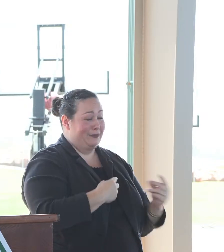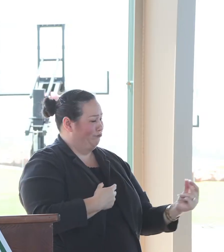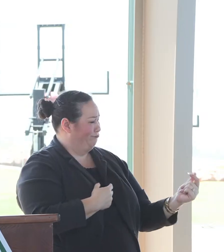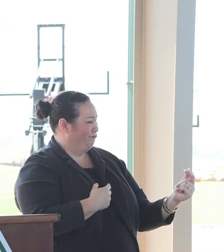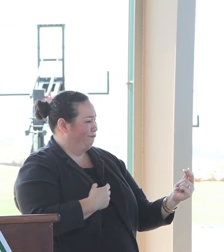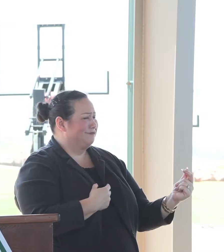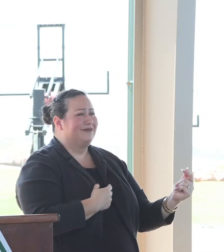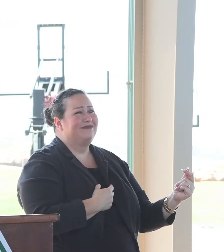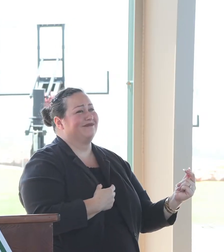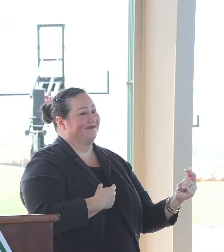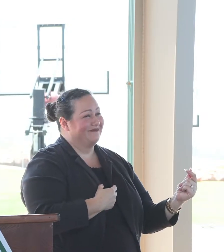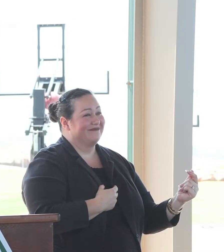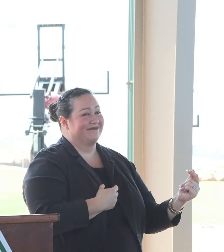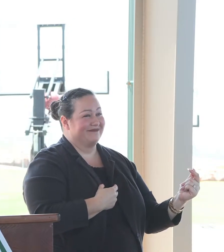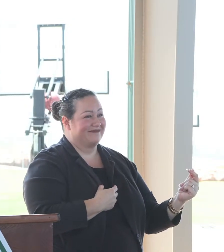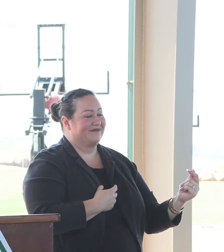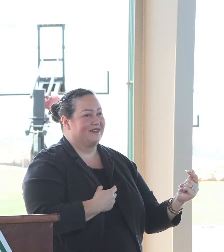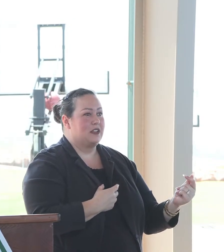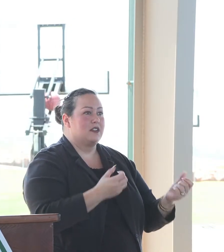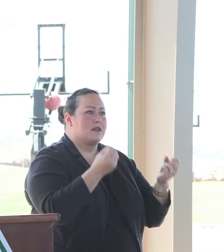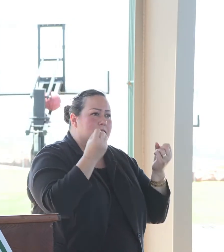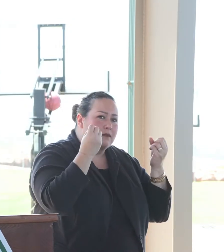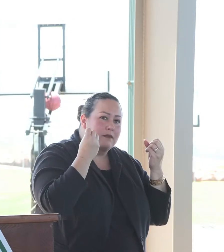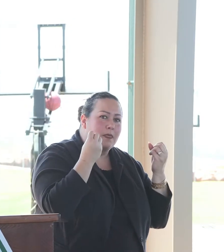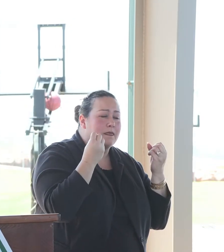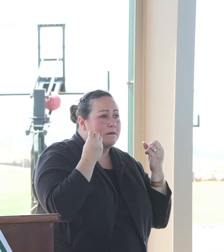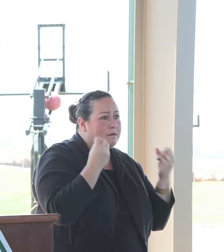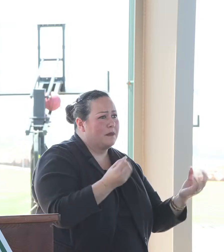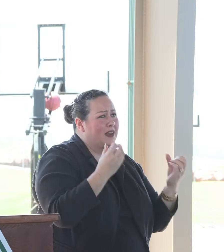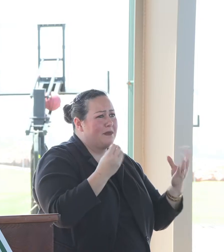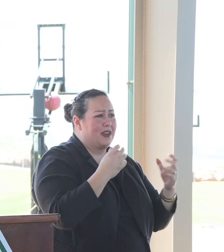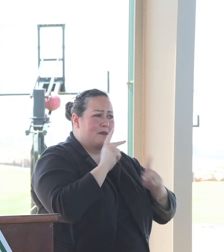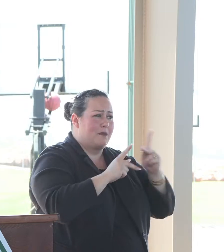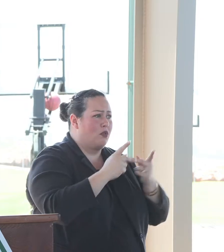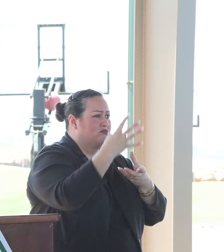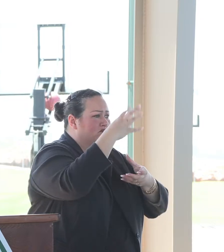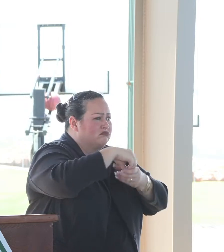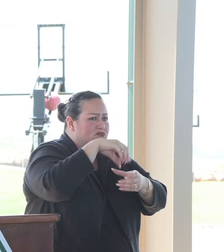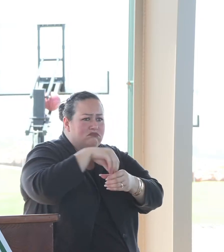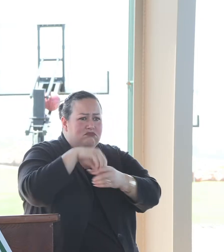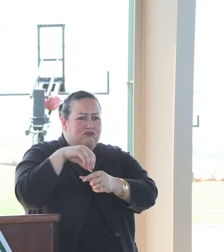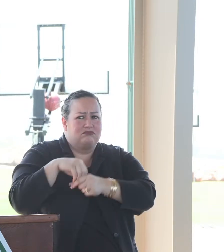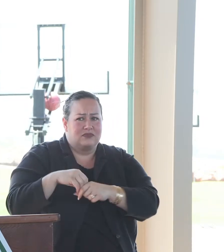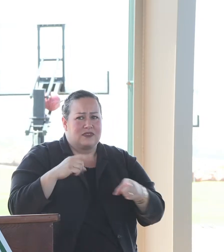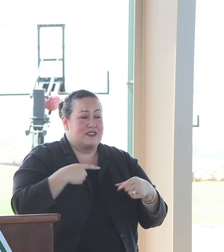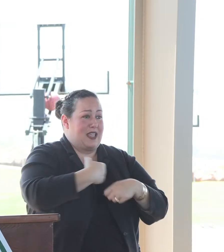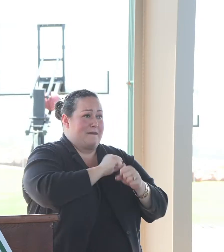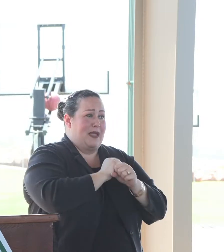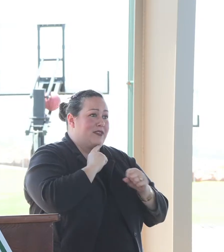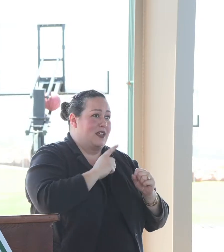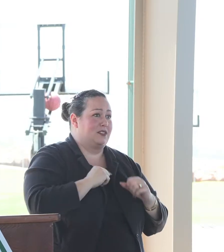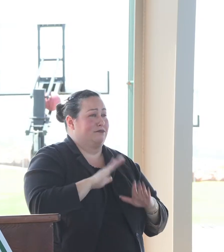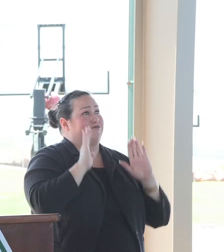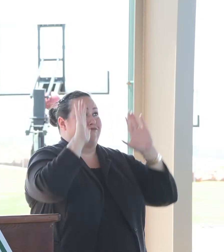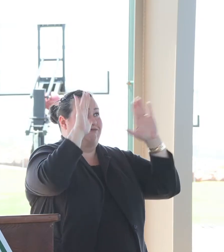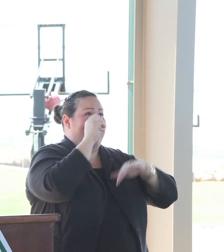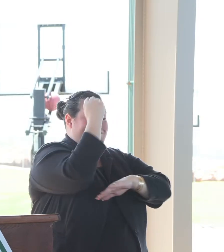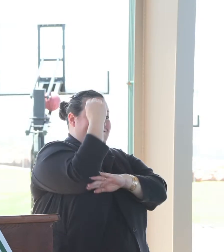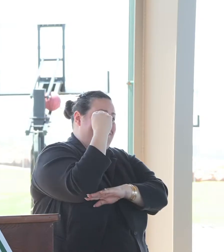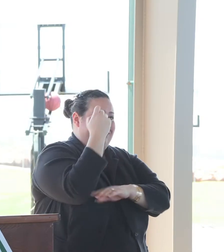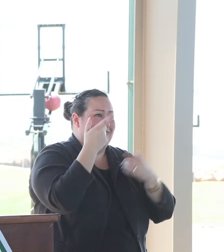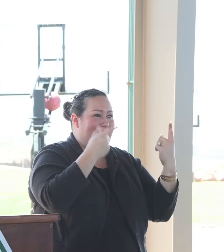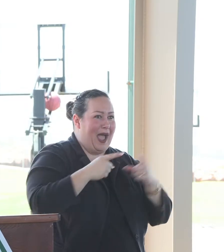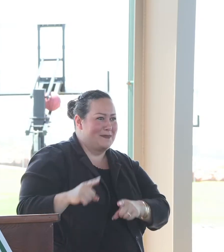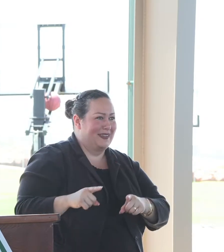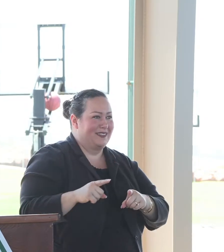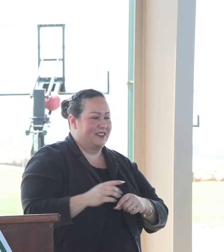And there are many hands that made this Guinness Book of World Records-like feat possible. I would like to start